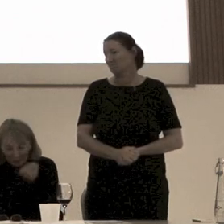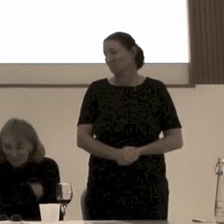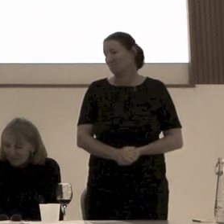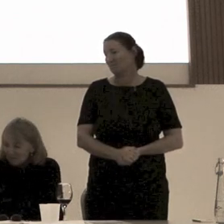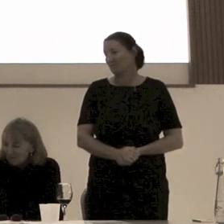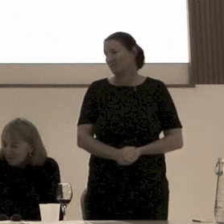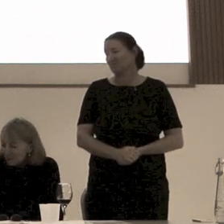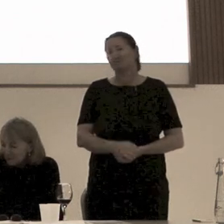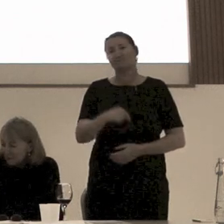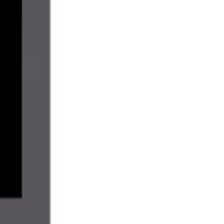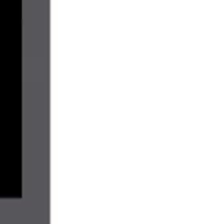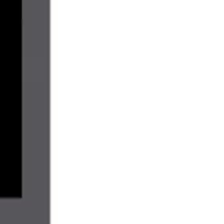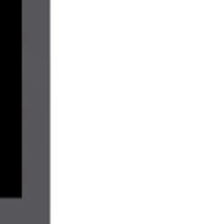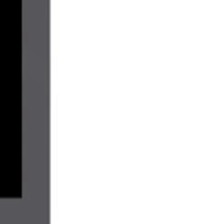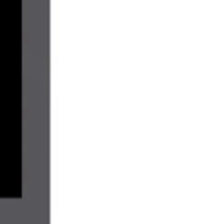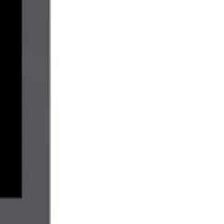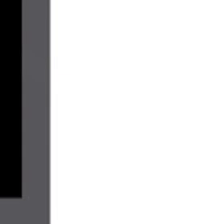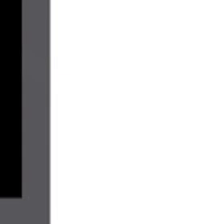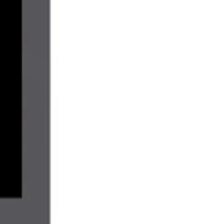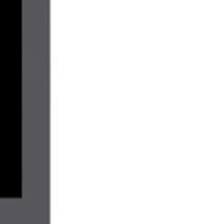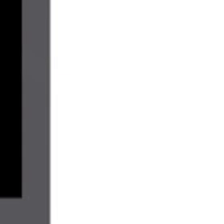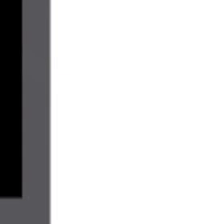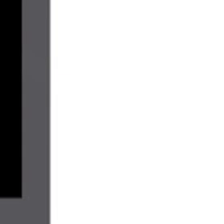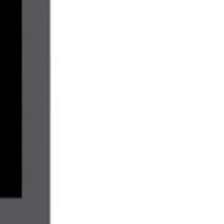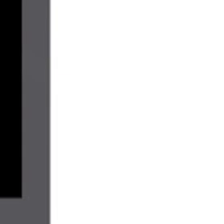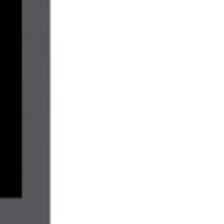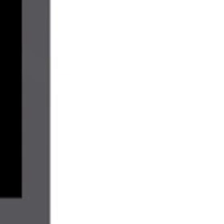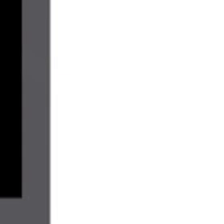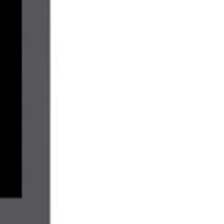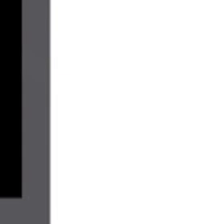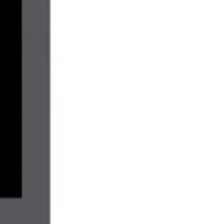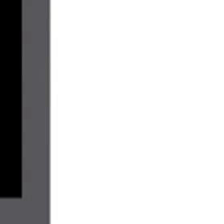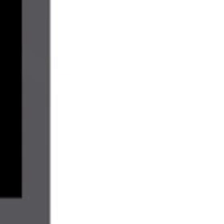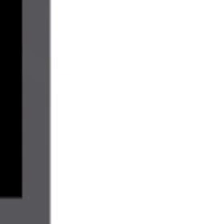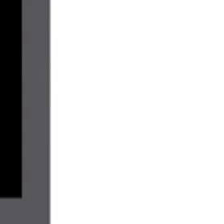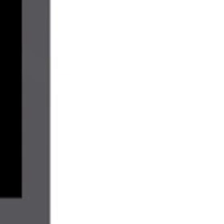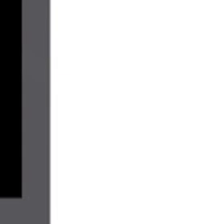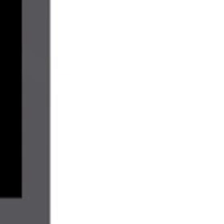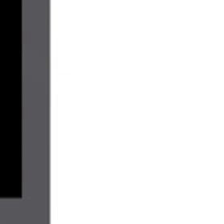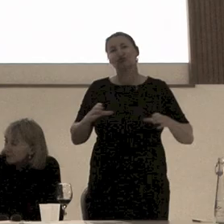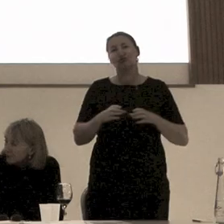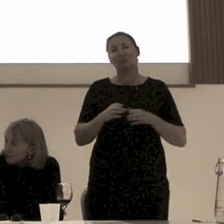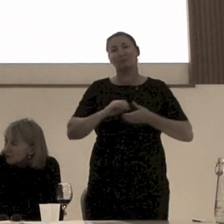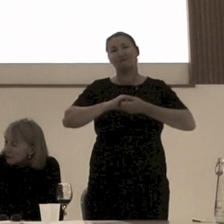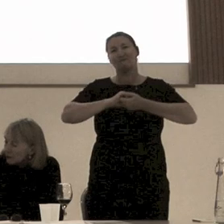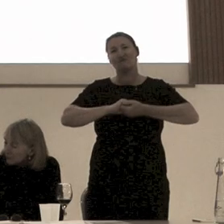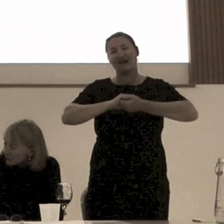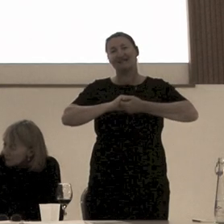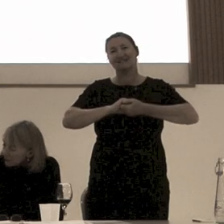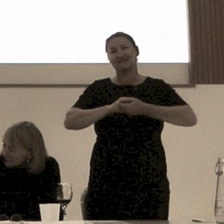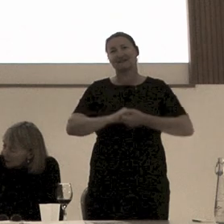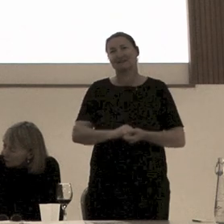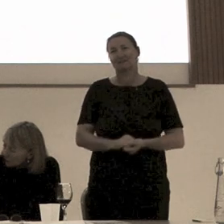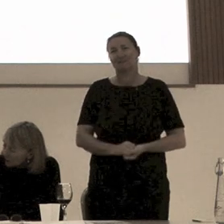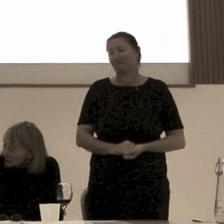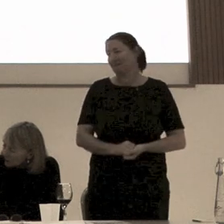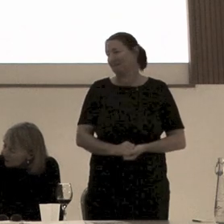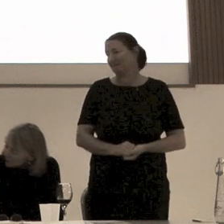The bottom left hand corner picture is one group of her friends.